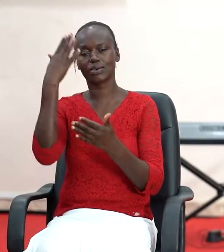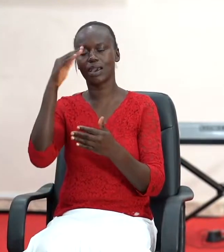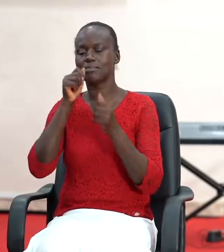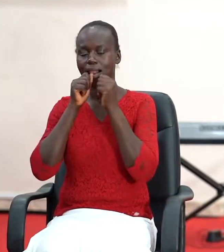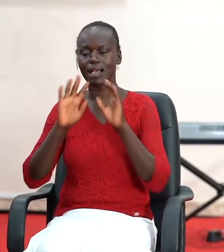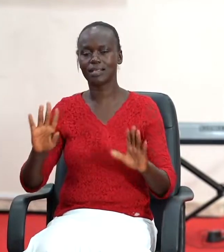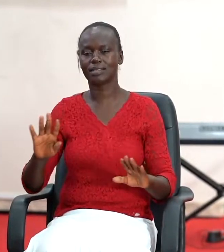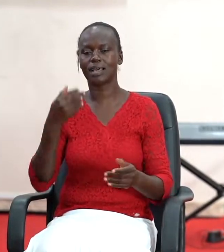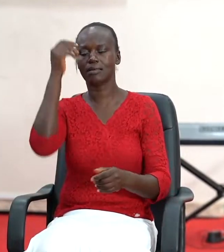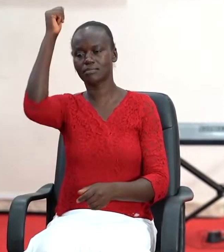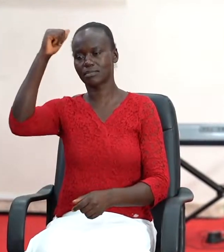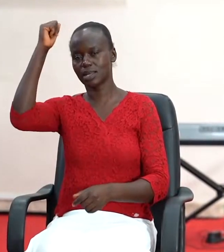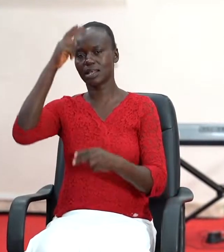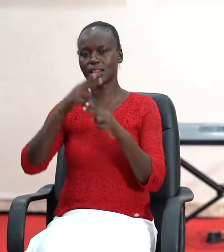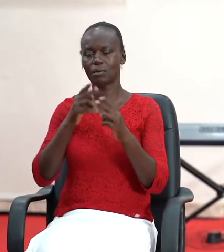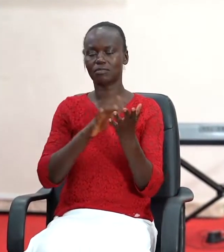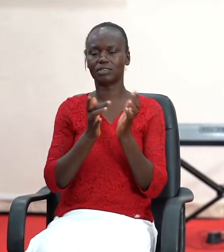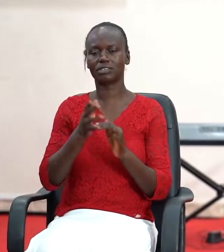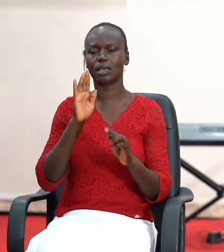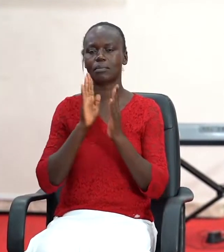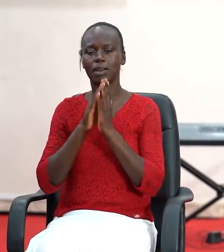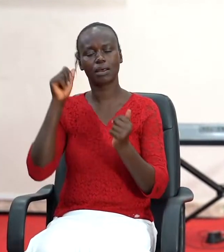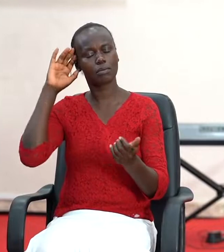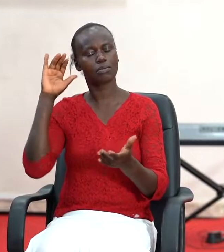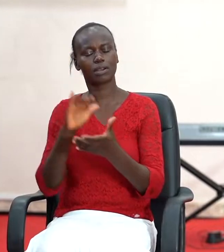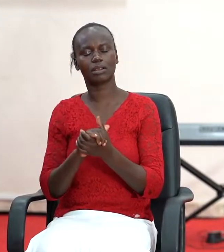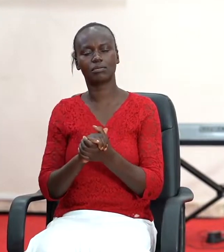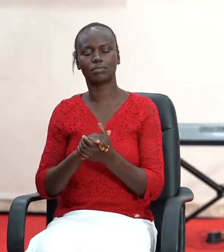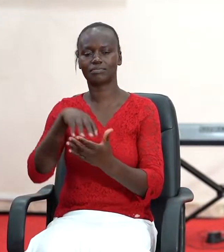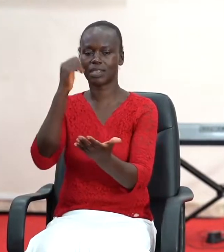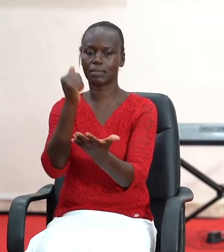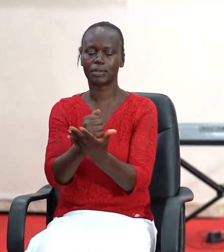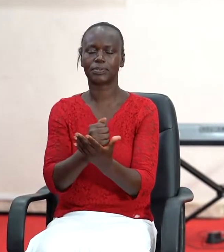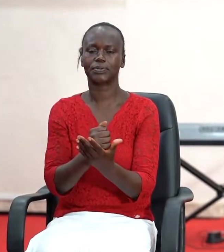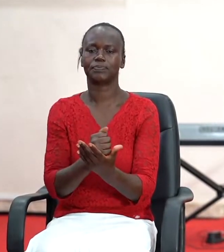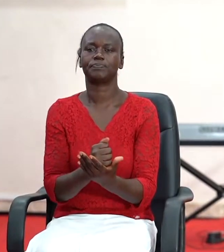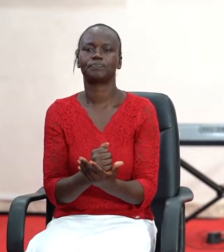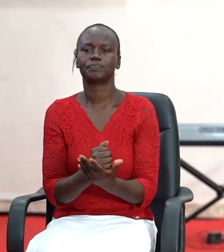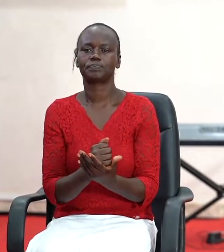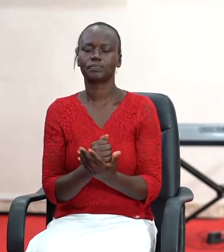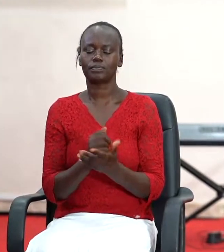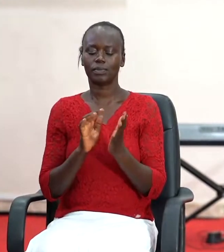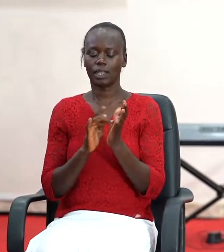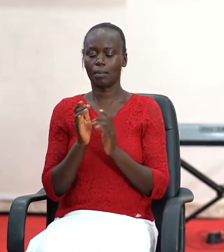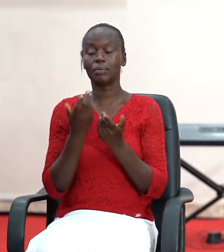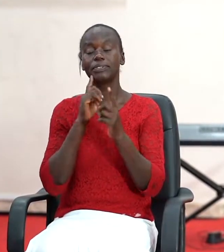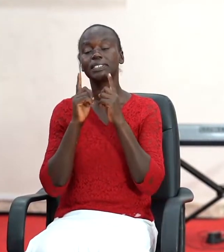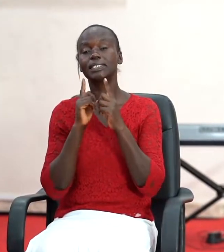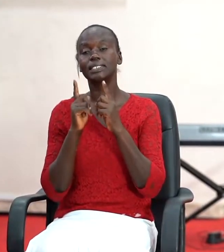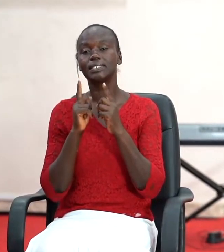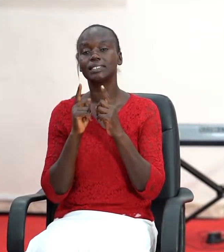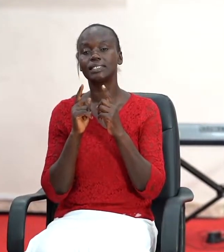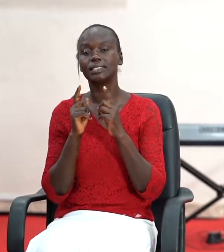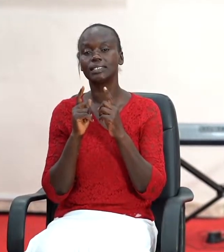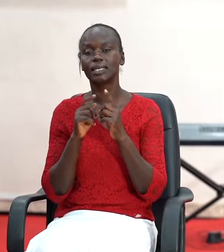bless you. In the mighty name of Jesus, I pray, believing and trusting. Amen. Biblia inasema, in the